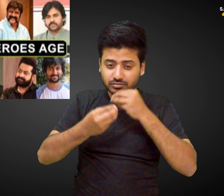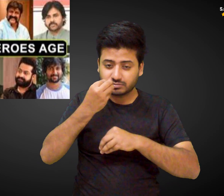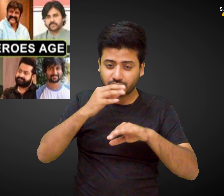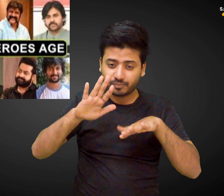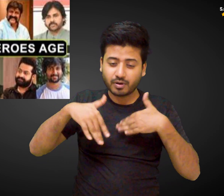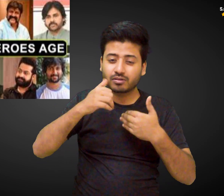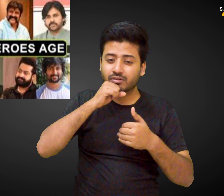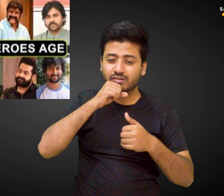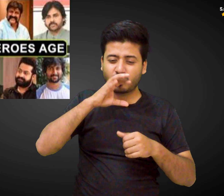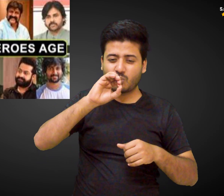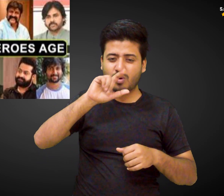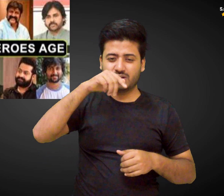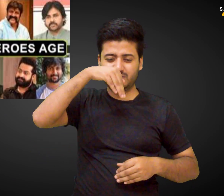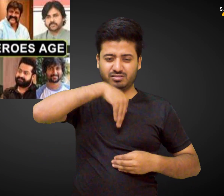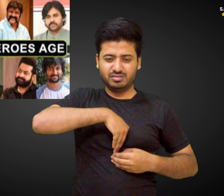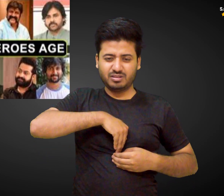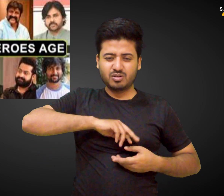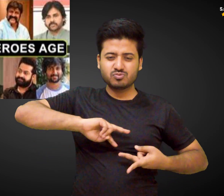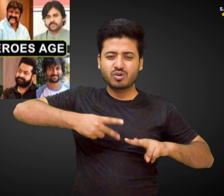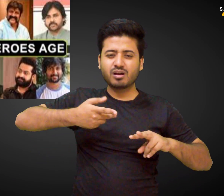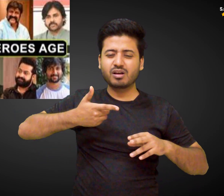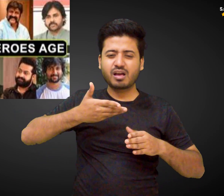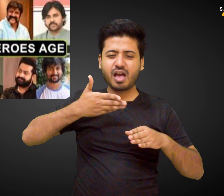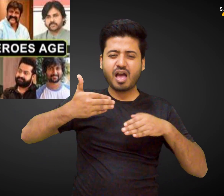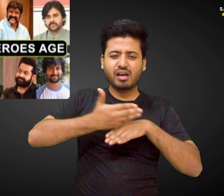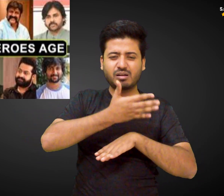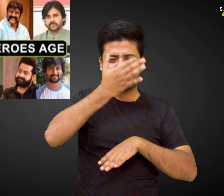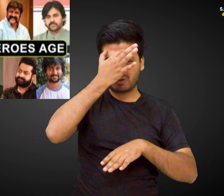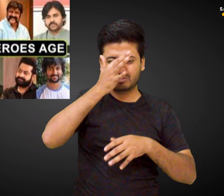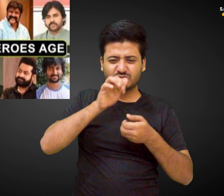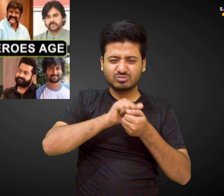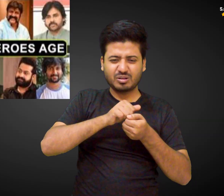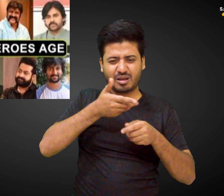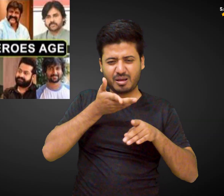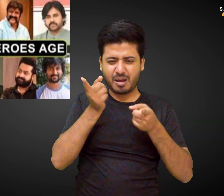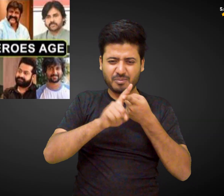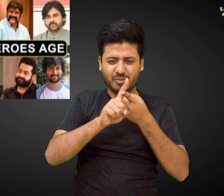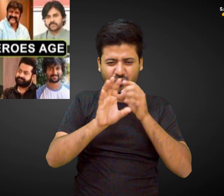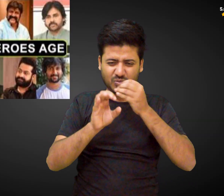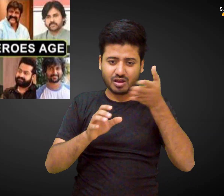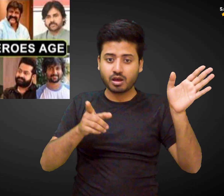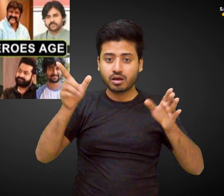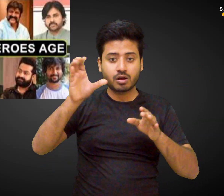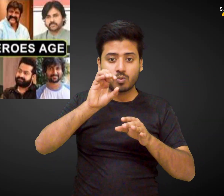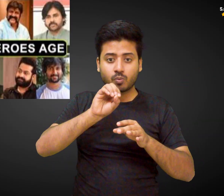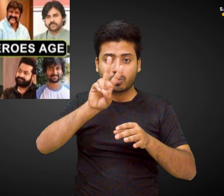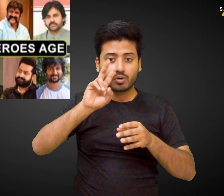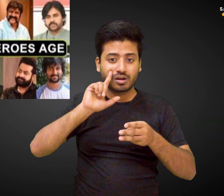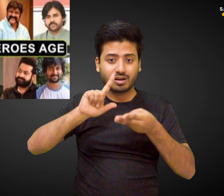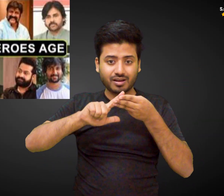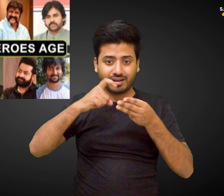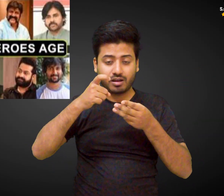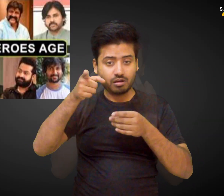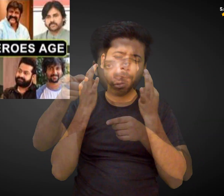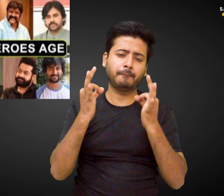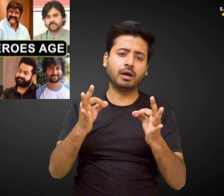non-smokers. Avoiding smoking is one of the most critical factors for maintaining youthful skin, as it prevents damage to collagen and